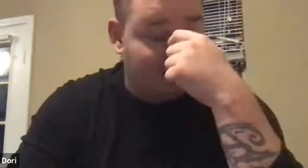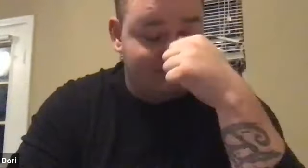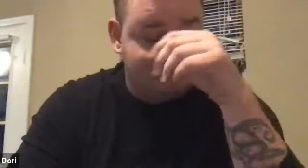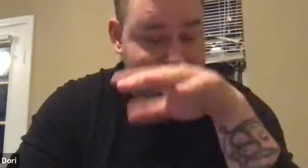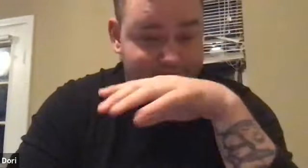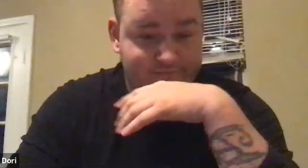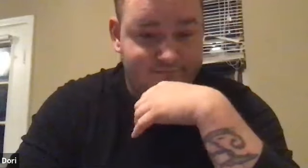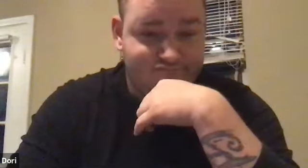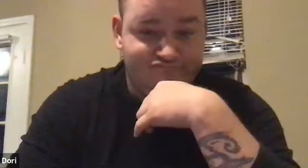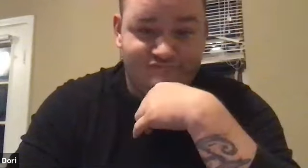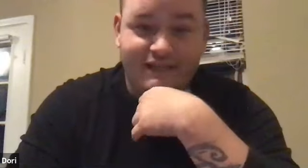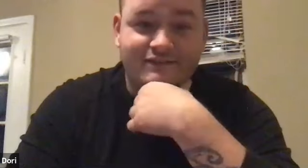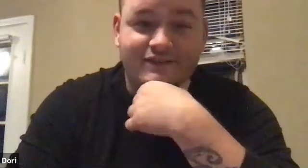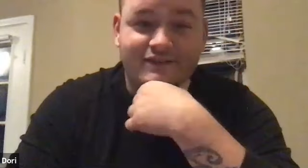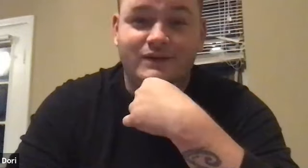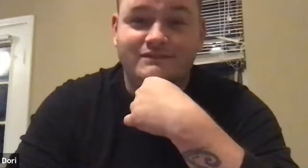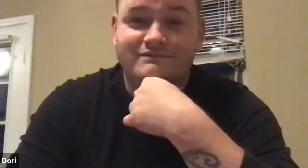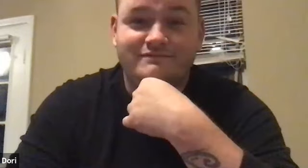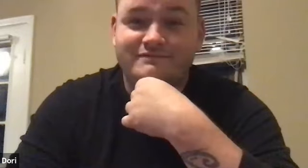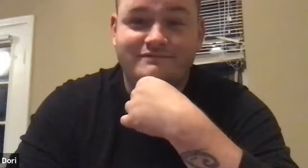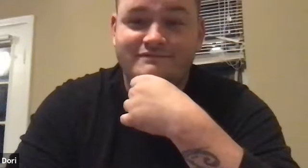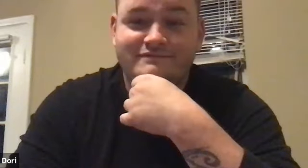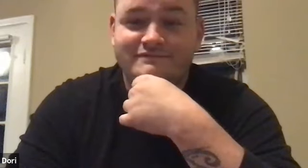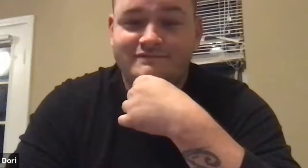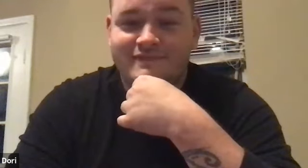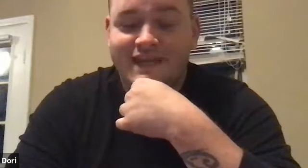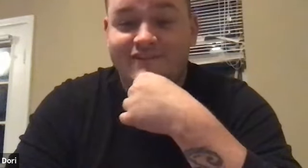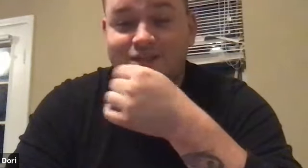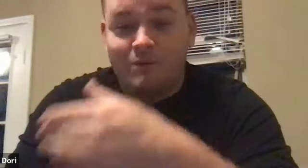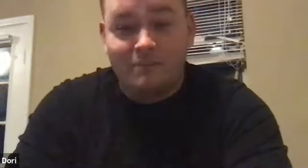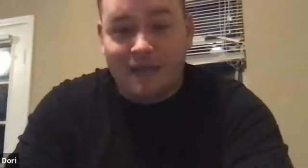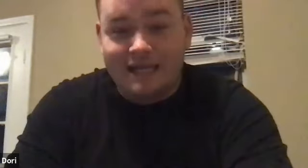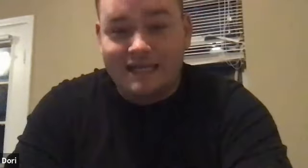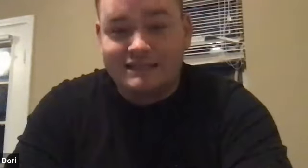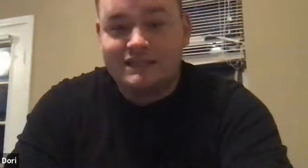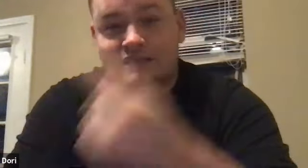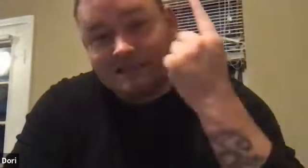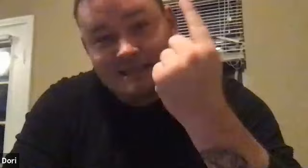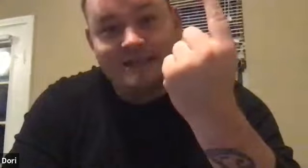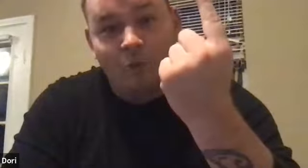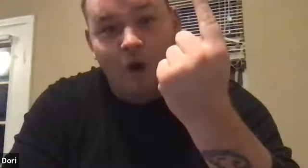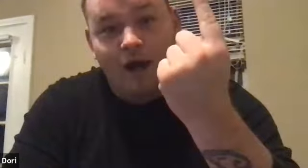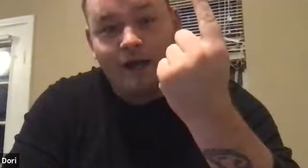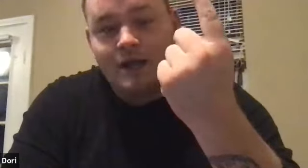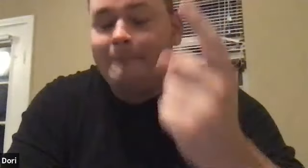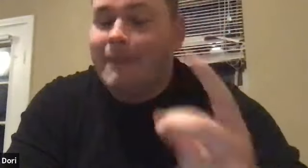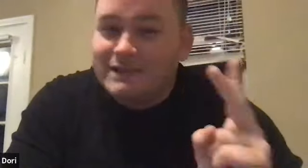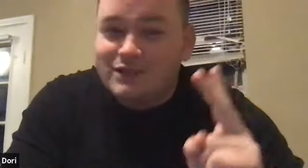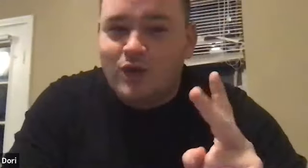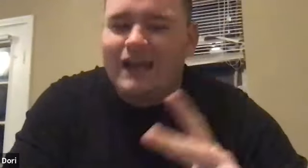Like, you ain't even gonna do it. If it's gonna be a pet kiss, 1, maybe 2.